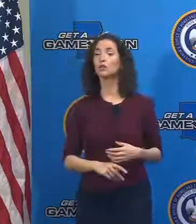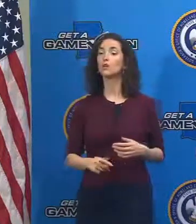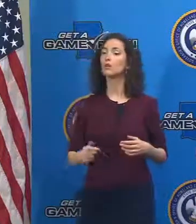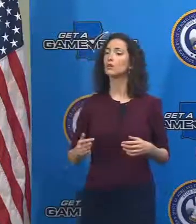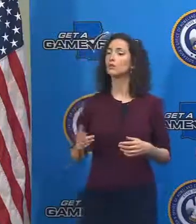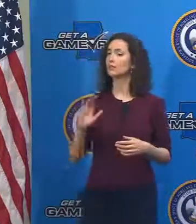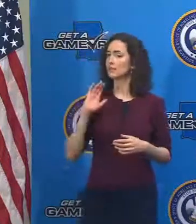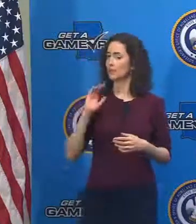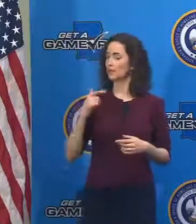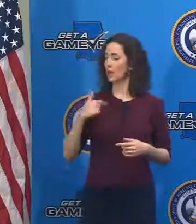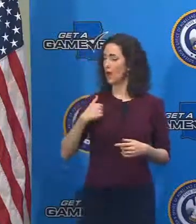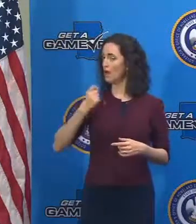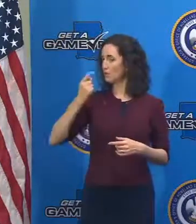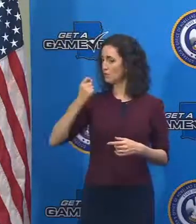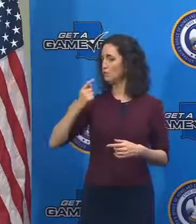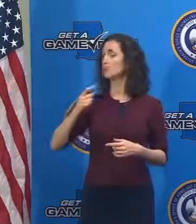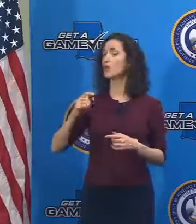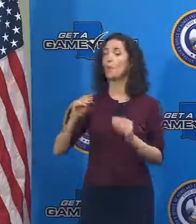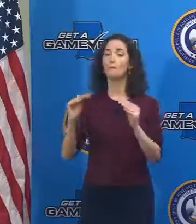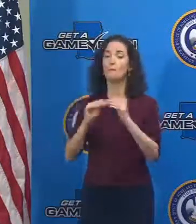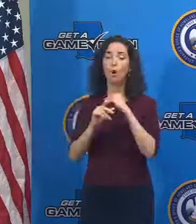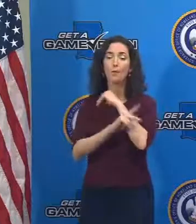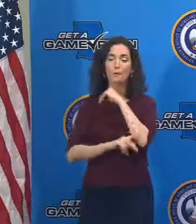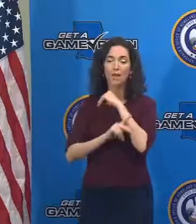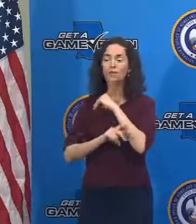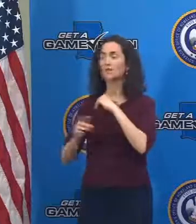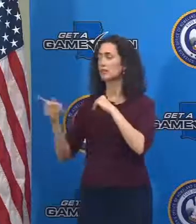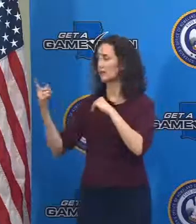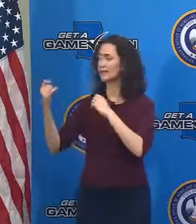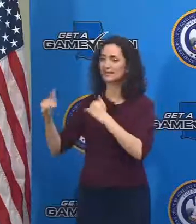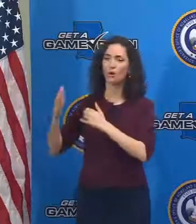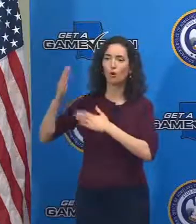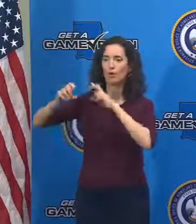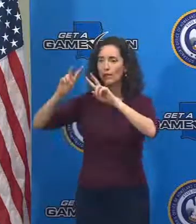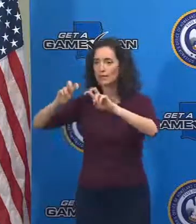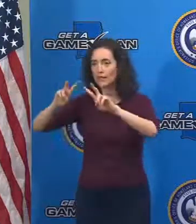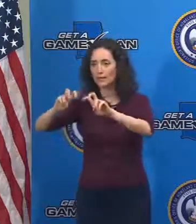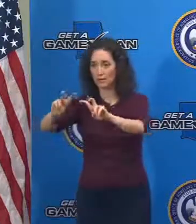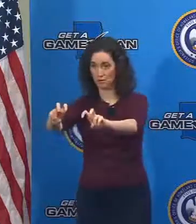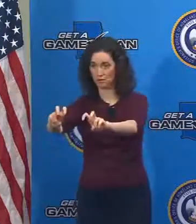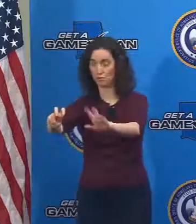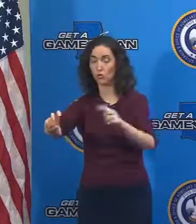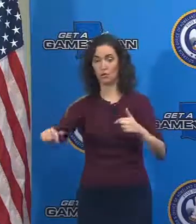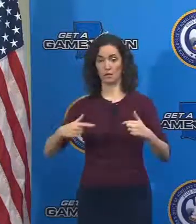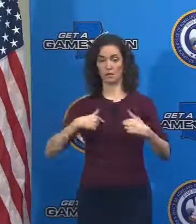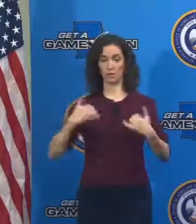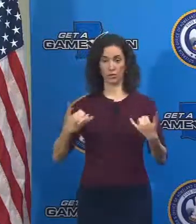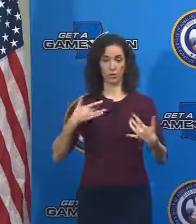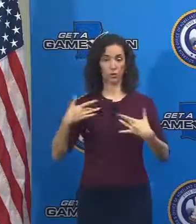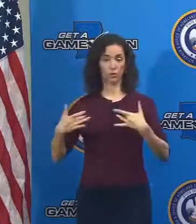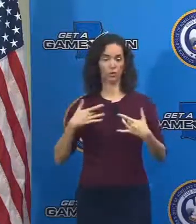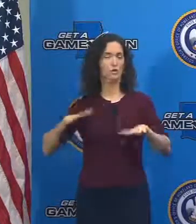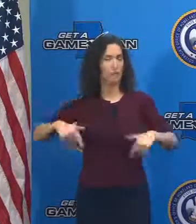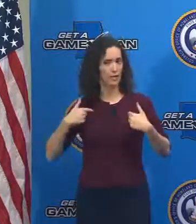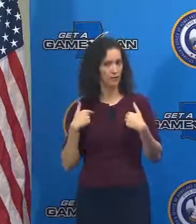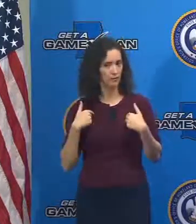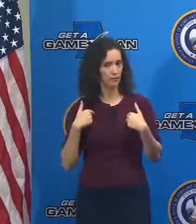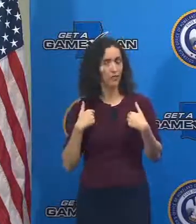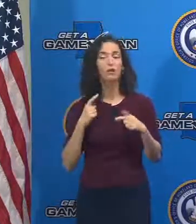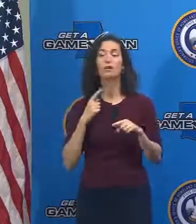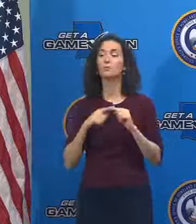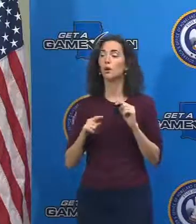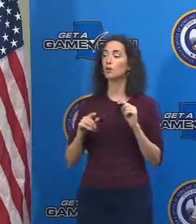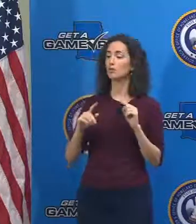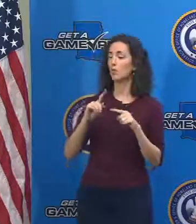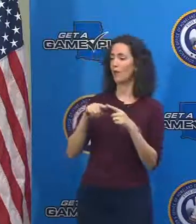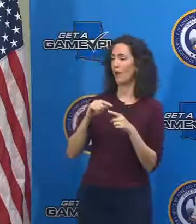additional parishes. And so I cannot tell you that I have a concern today. That may change once I know